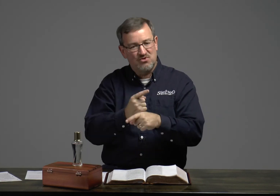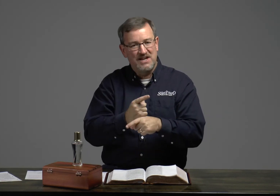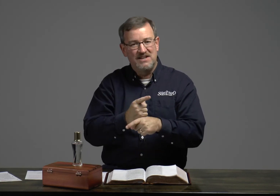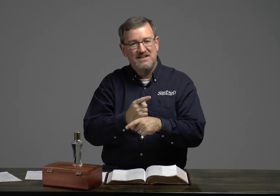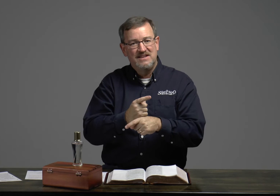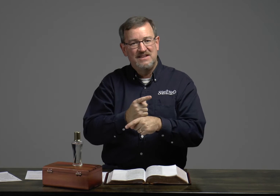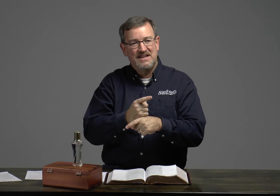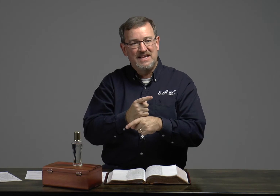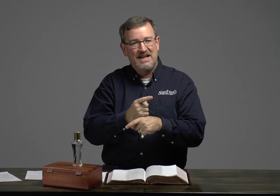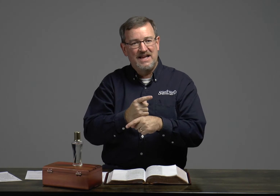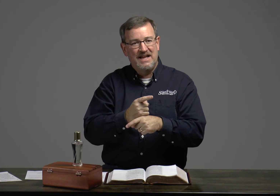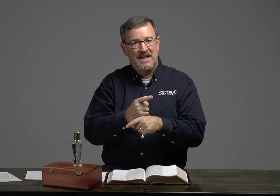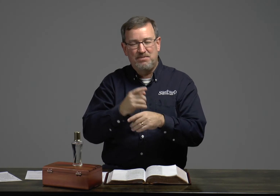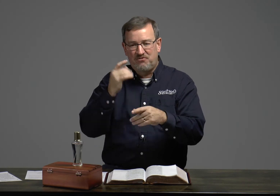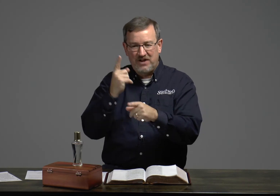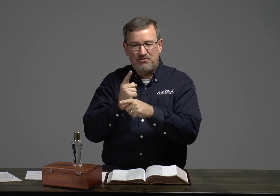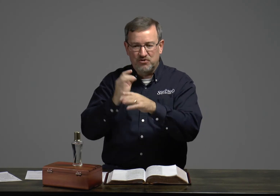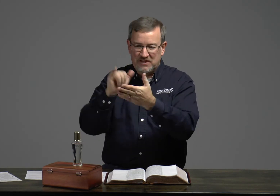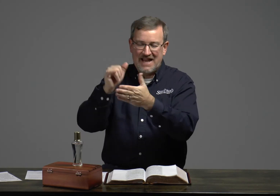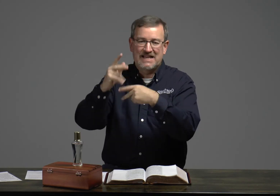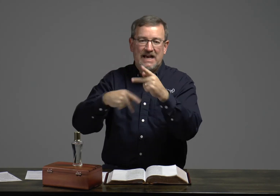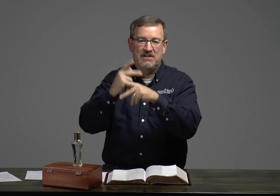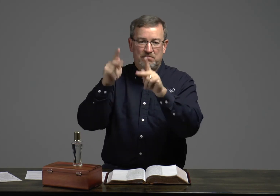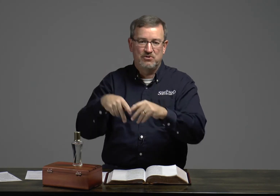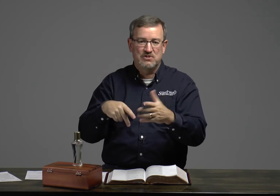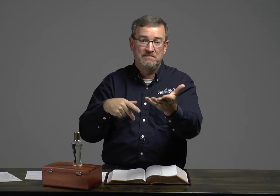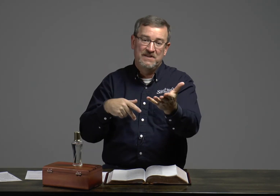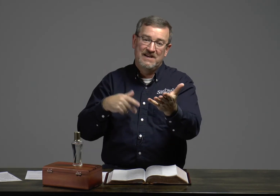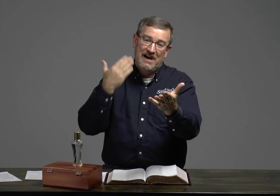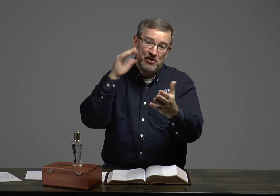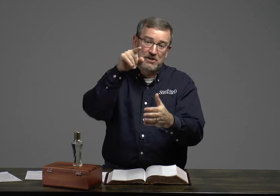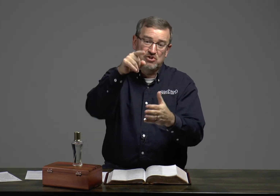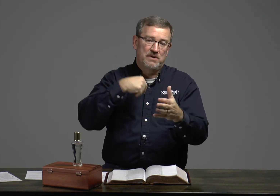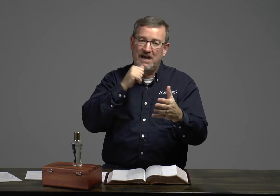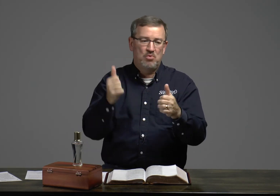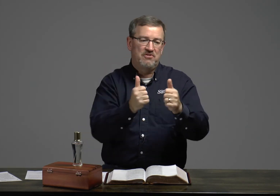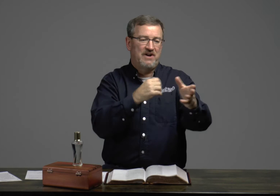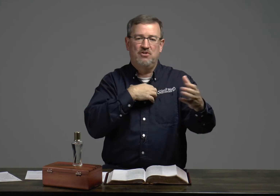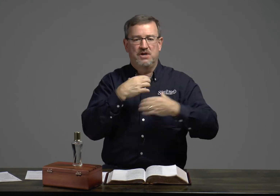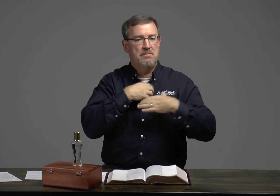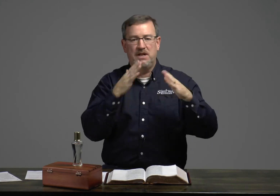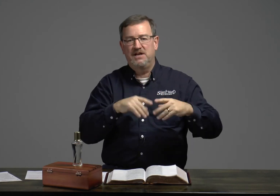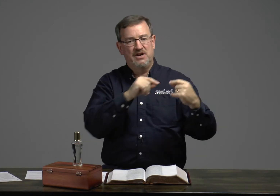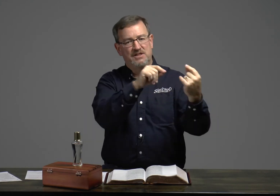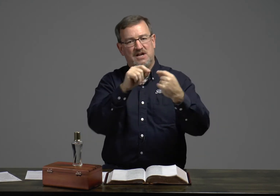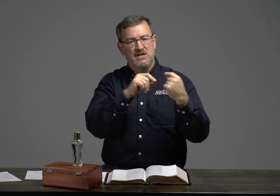right and be faithful to that kind of a person? I don't know about you, but I don't want to follow the complainer and the